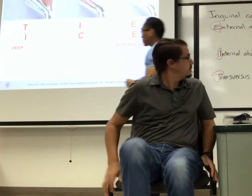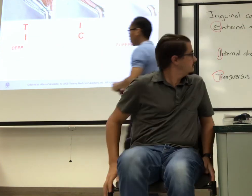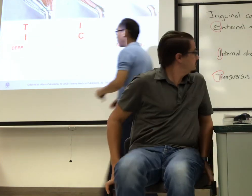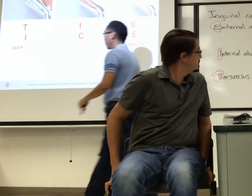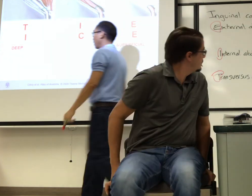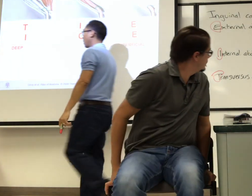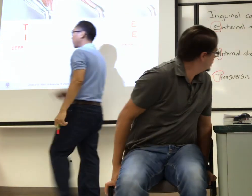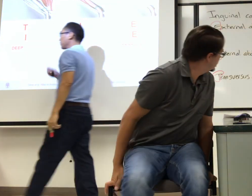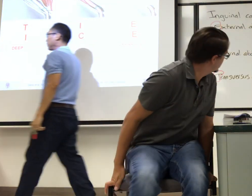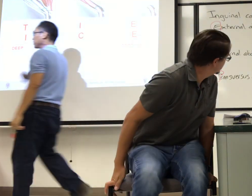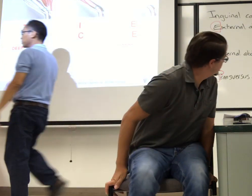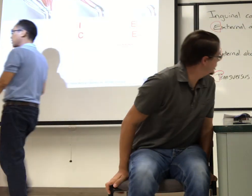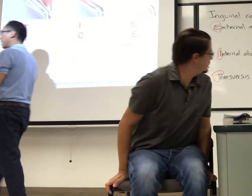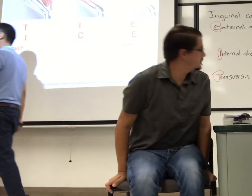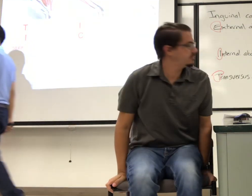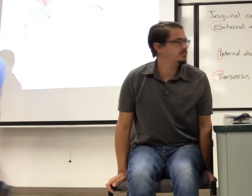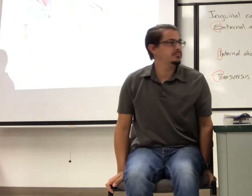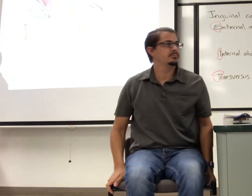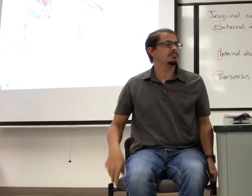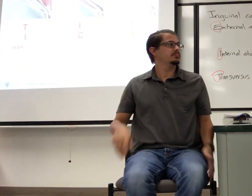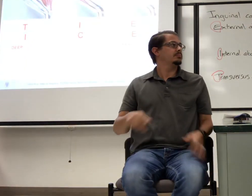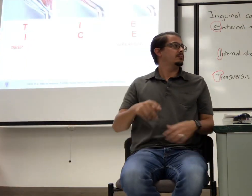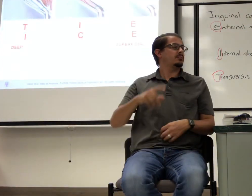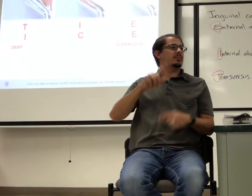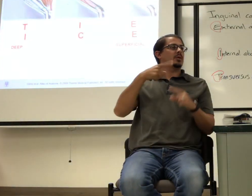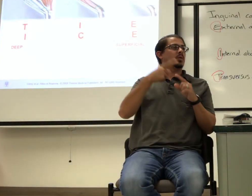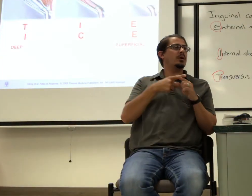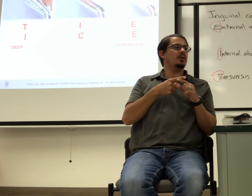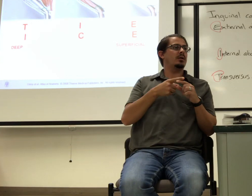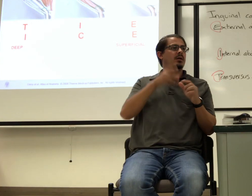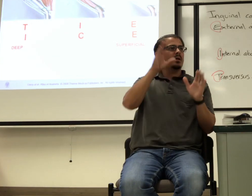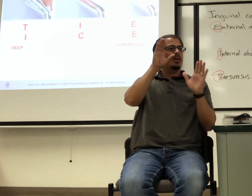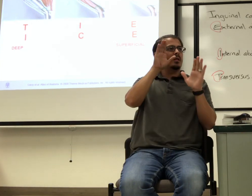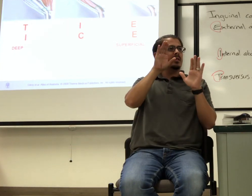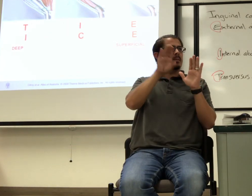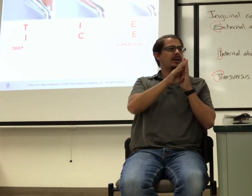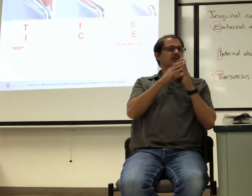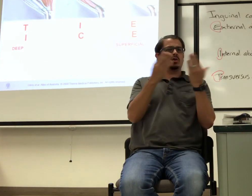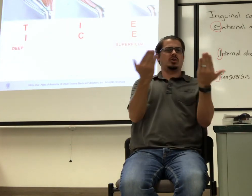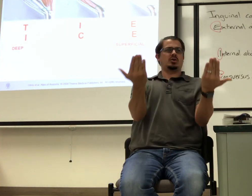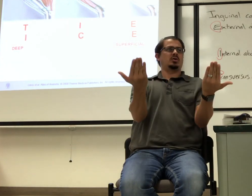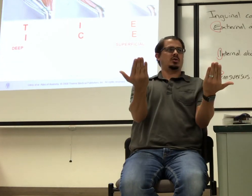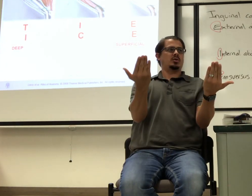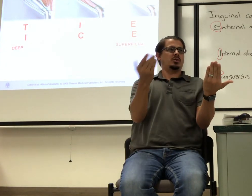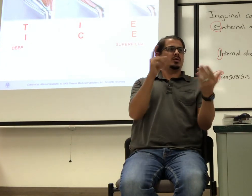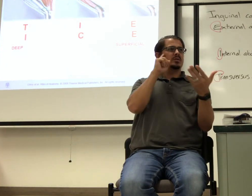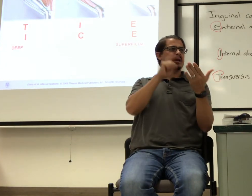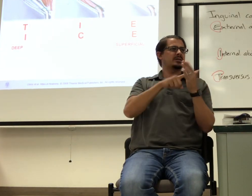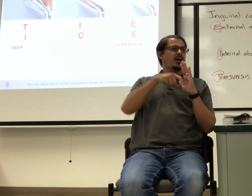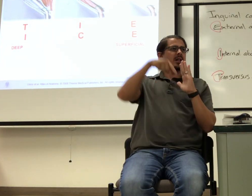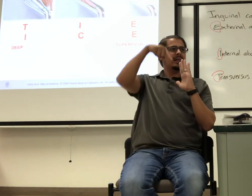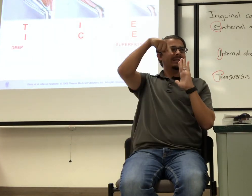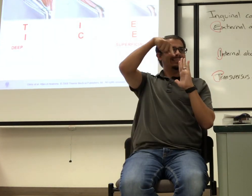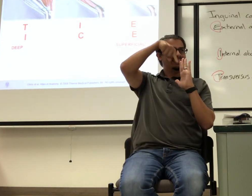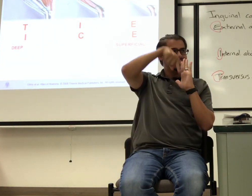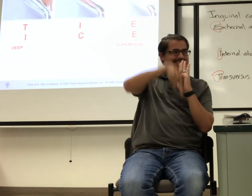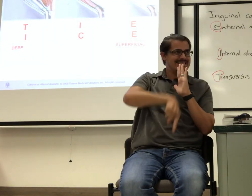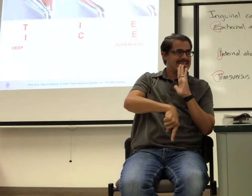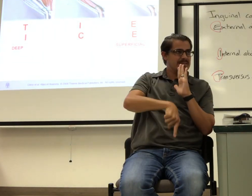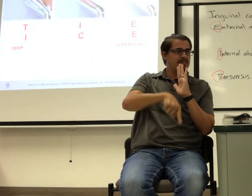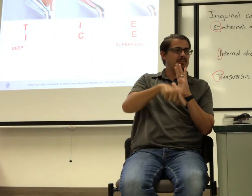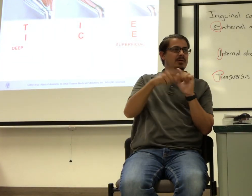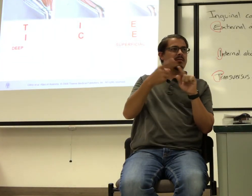That's what I was going for there. When I put the pictures side by side, hopefully you can tell it's deep to superficial from left to right.